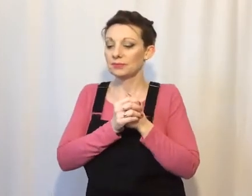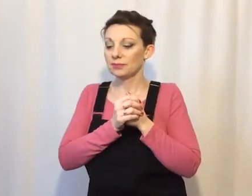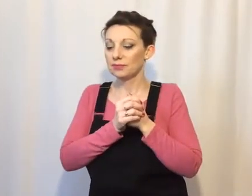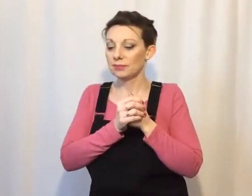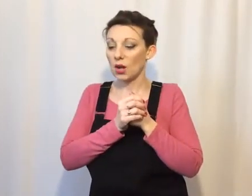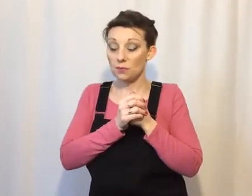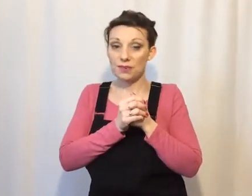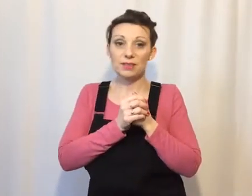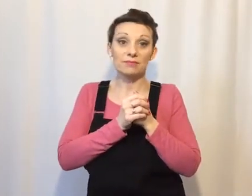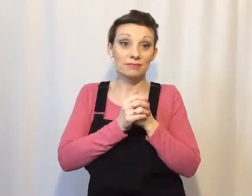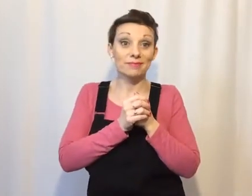Hopefully.